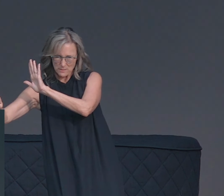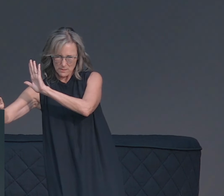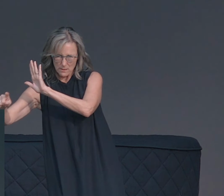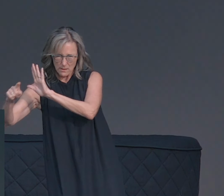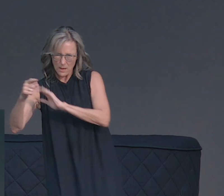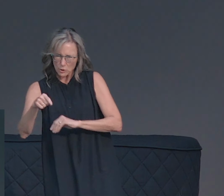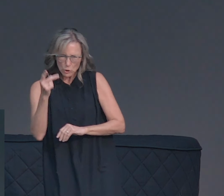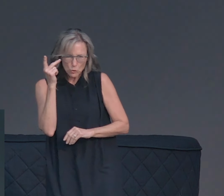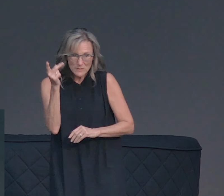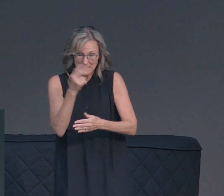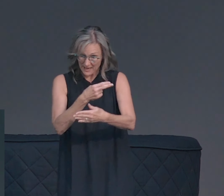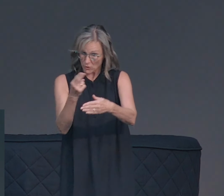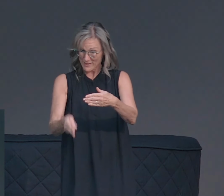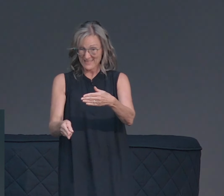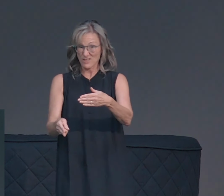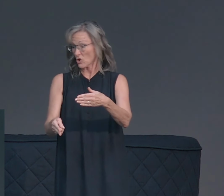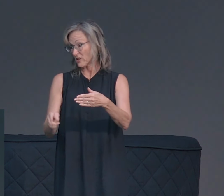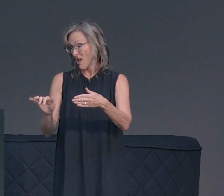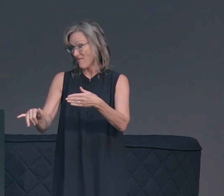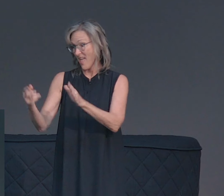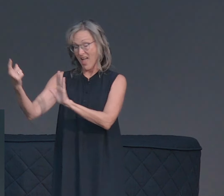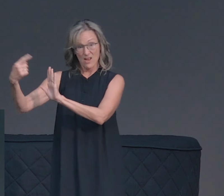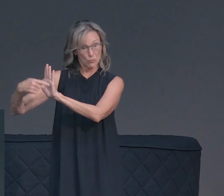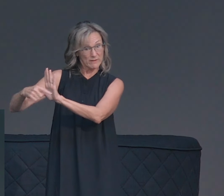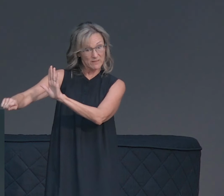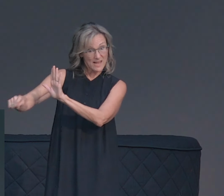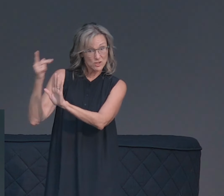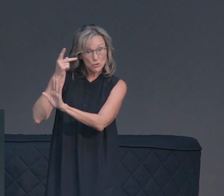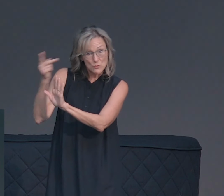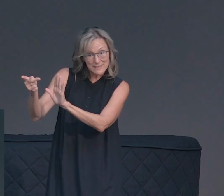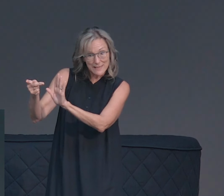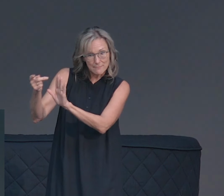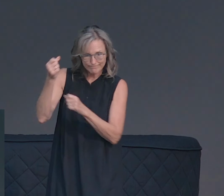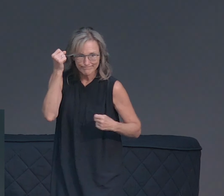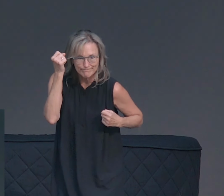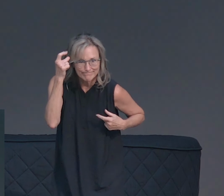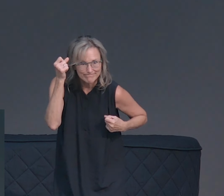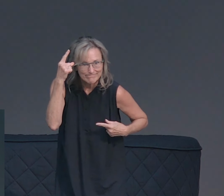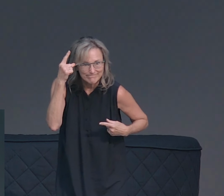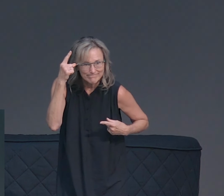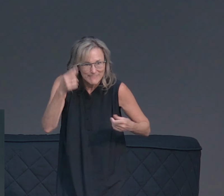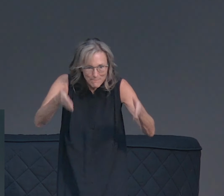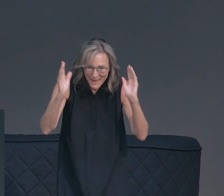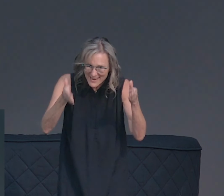effects of this reflection? Do you see it? I want you to get this.